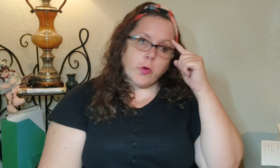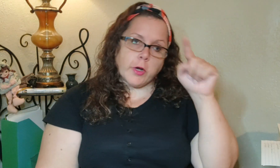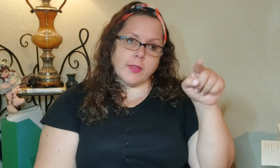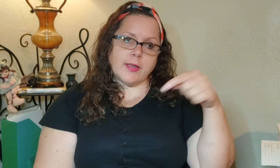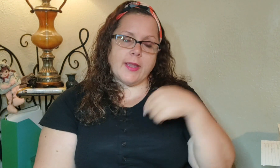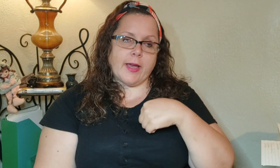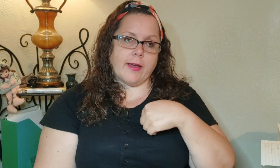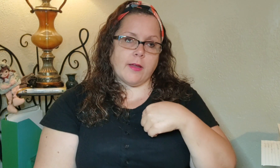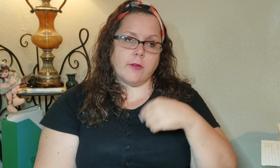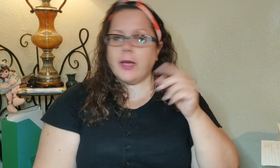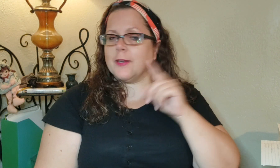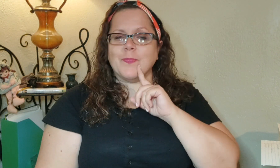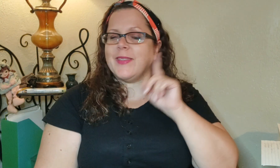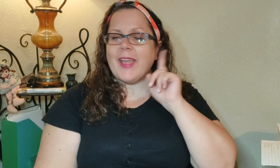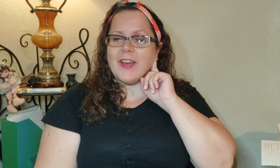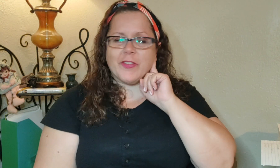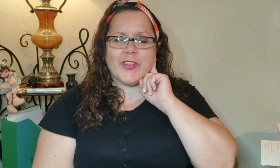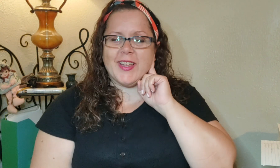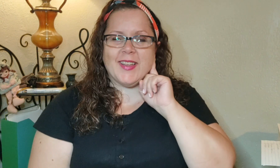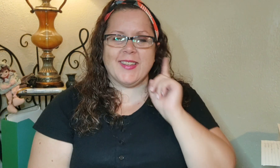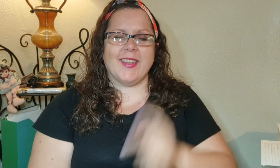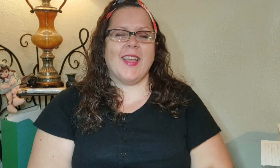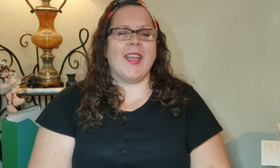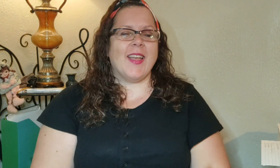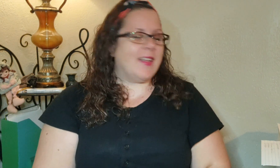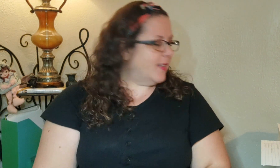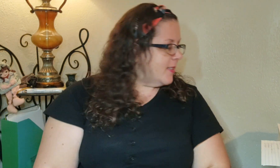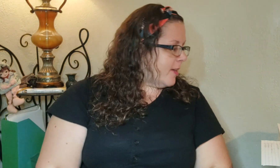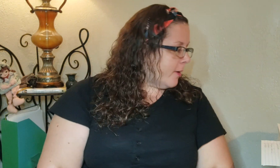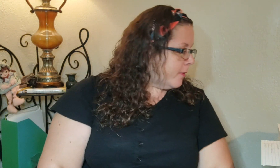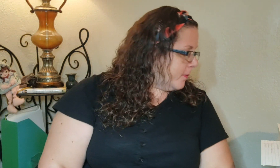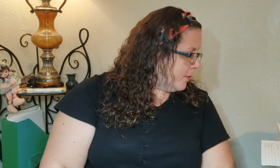For the deaf. So,